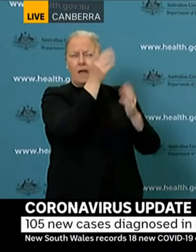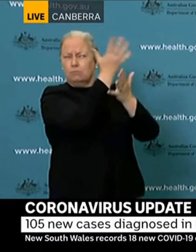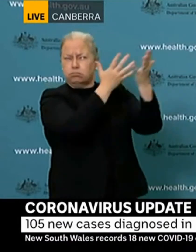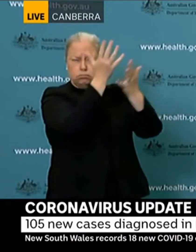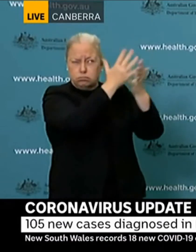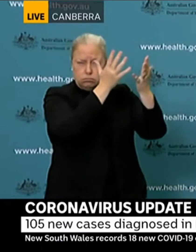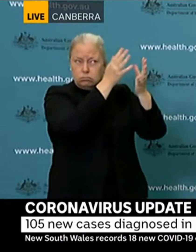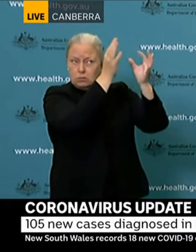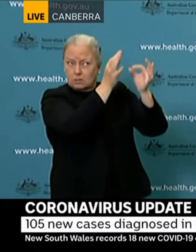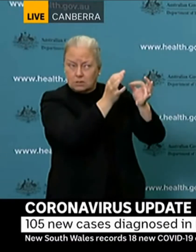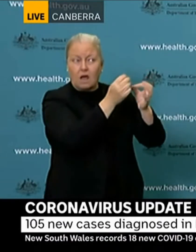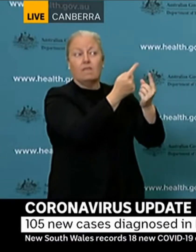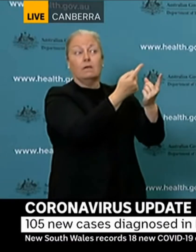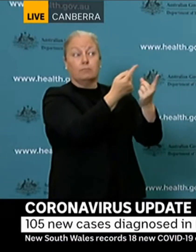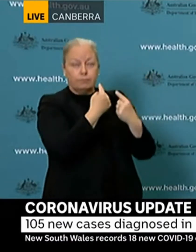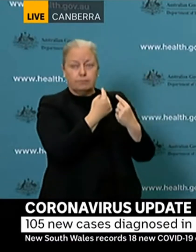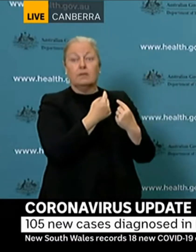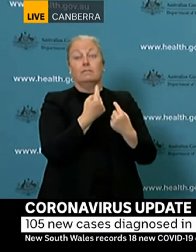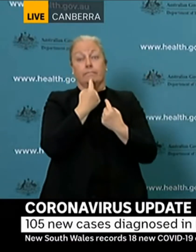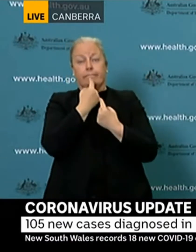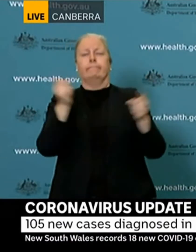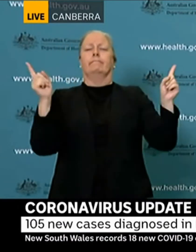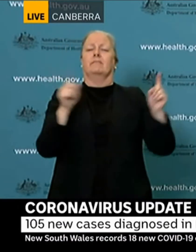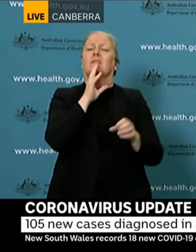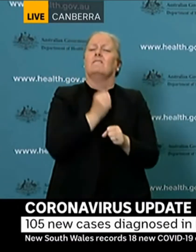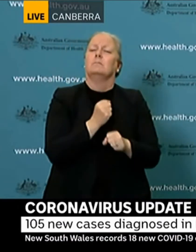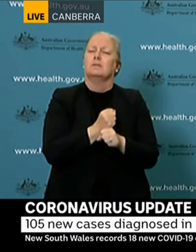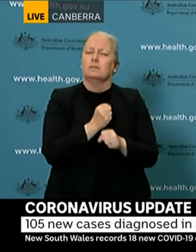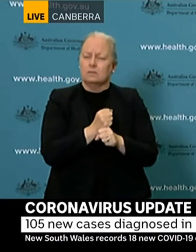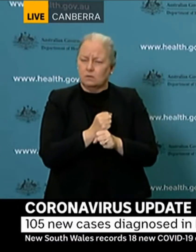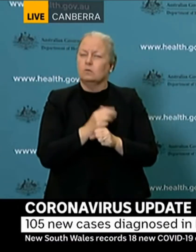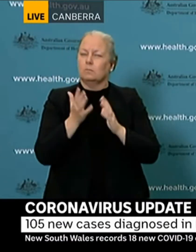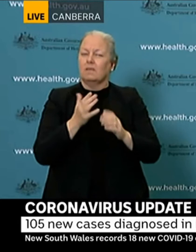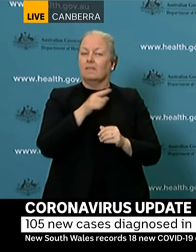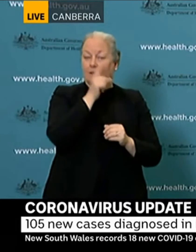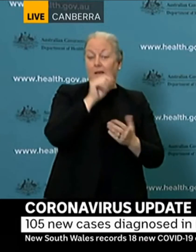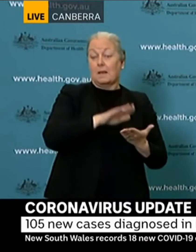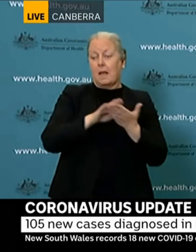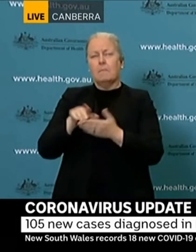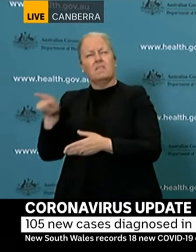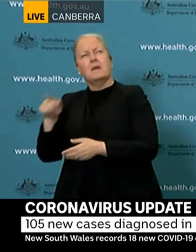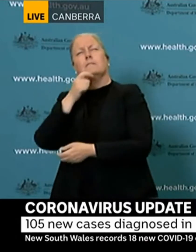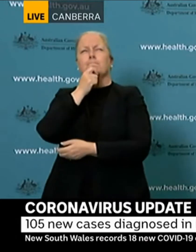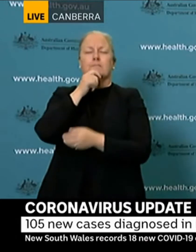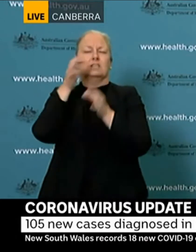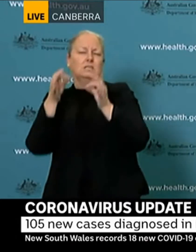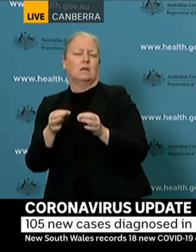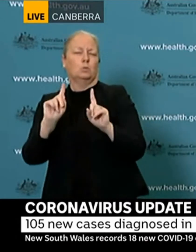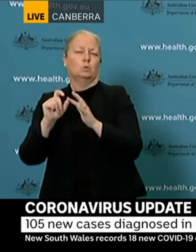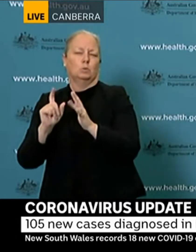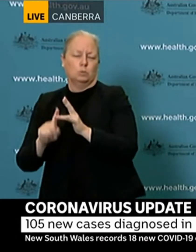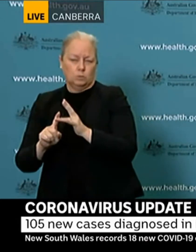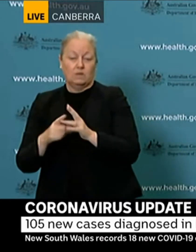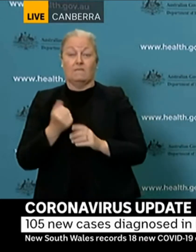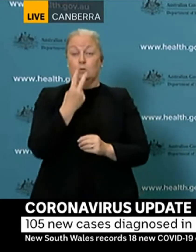to all governments, and so that they can use that to assist in their decision making. I've got two people on the phone.